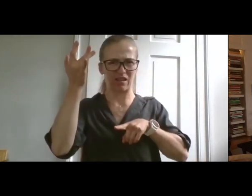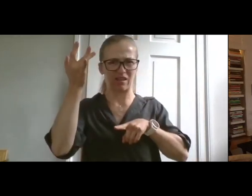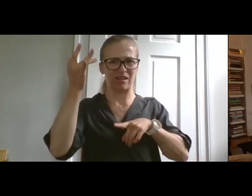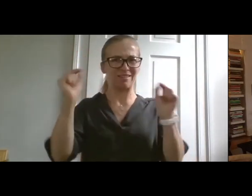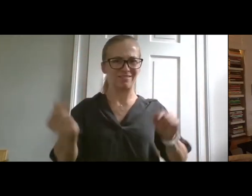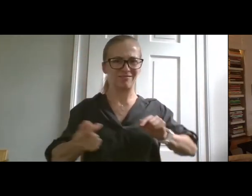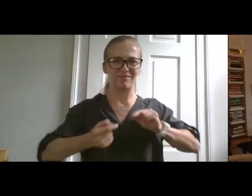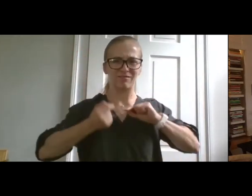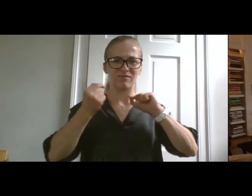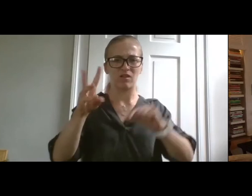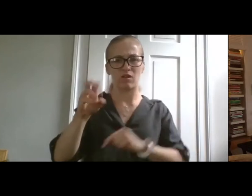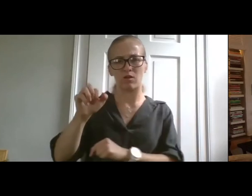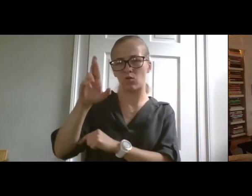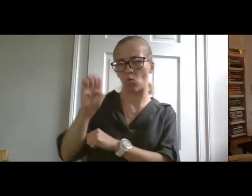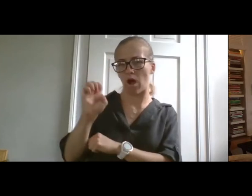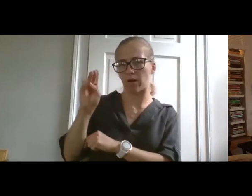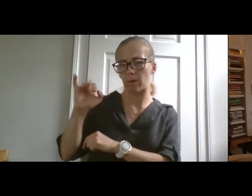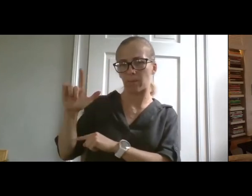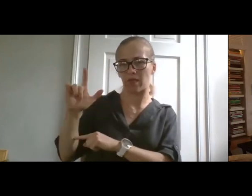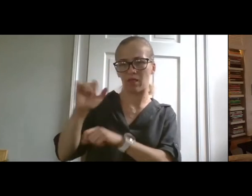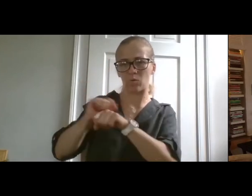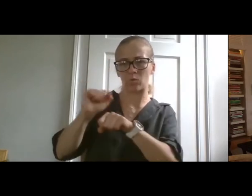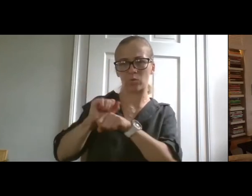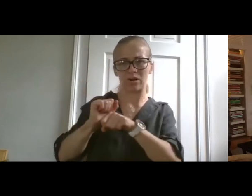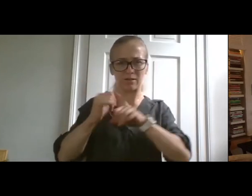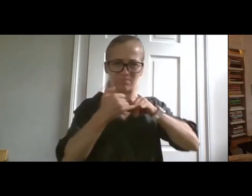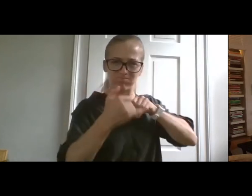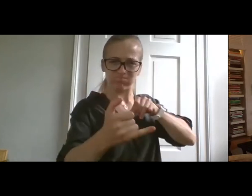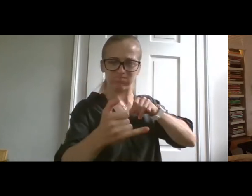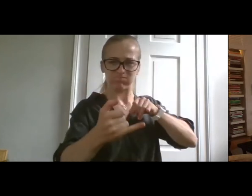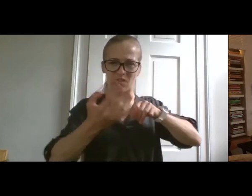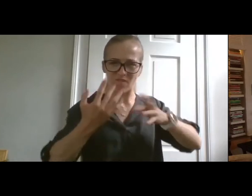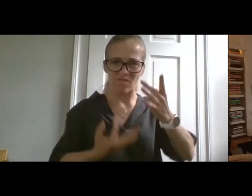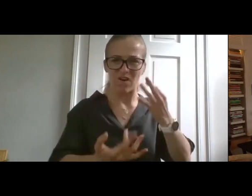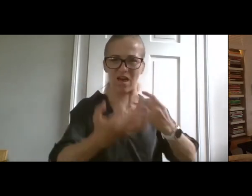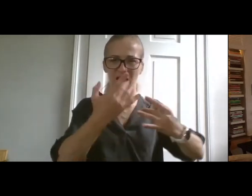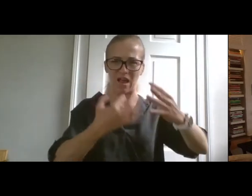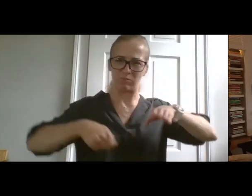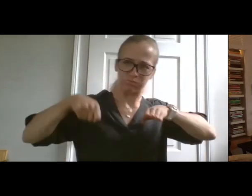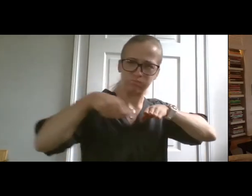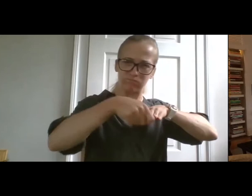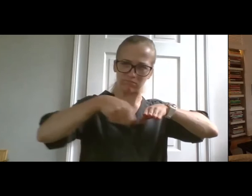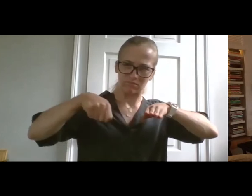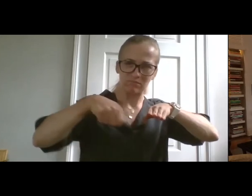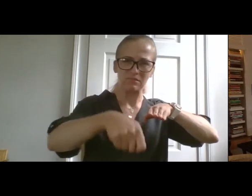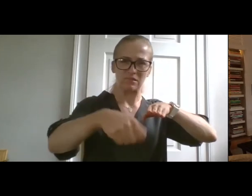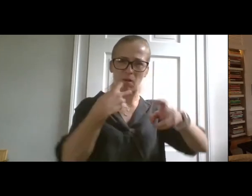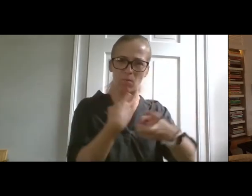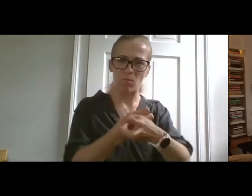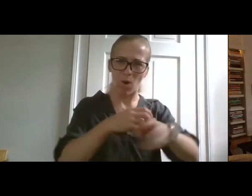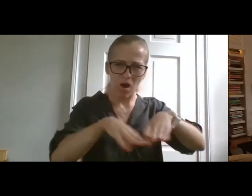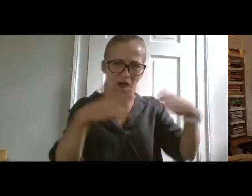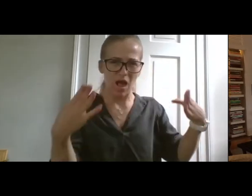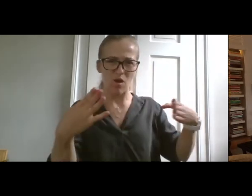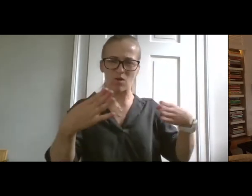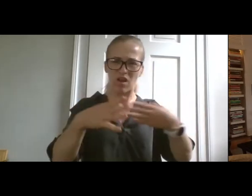Injury at the wire mill where he works. Bare leg, rod on fire, going through the bare leg, bone exposed, gray